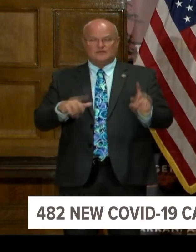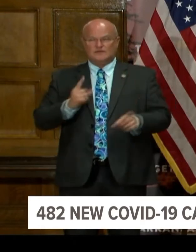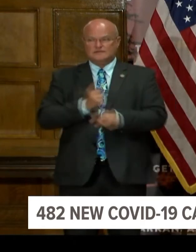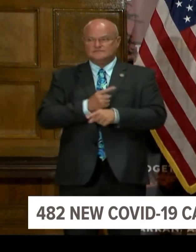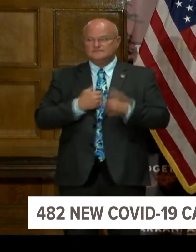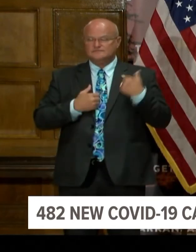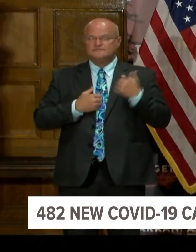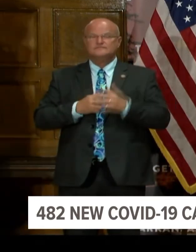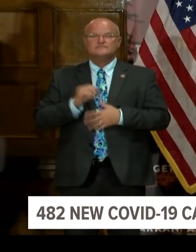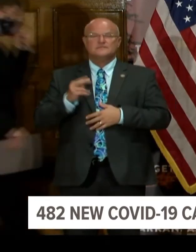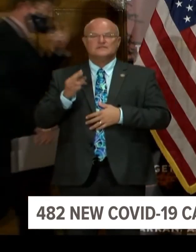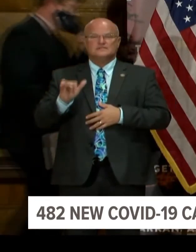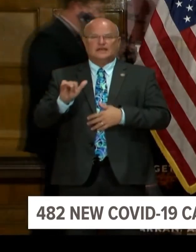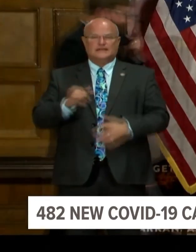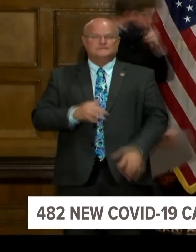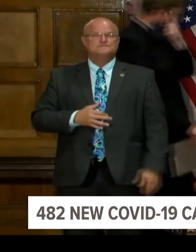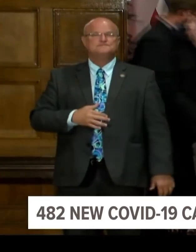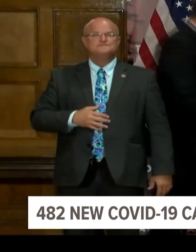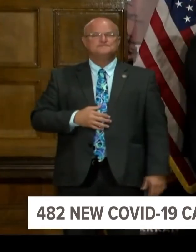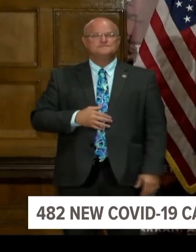you have anything?